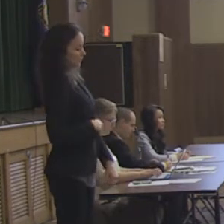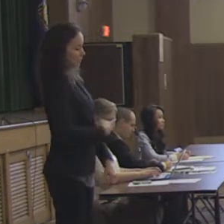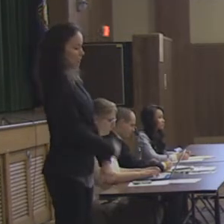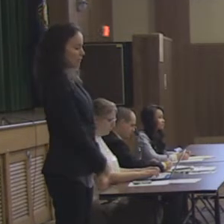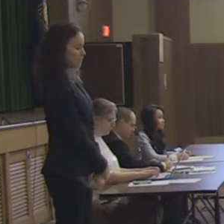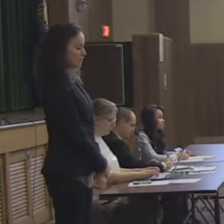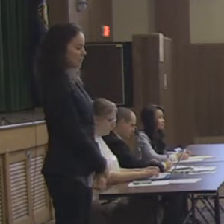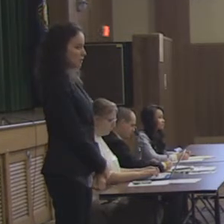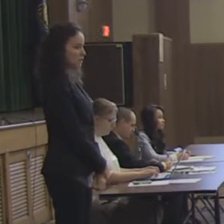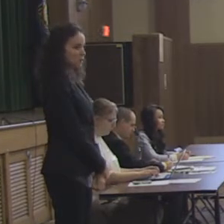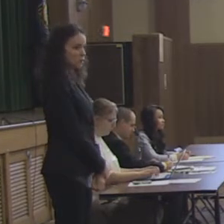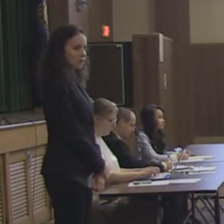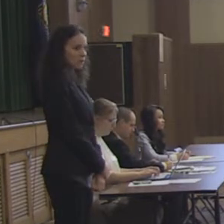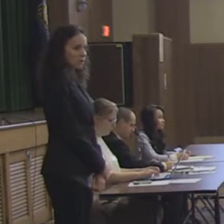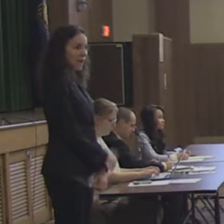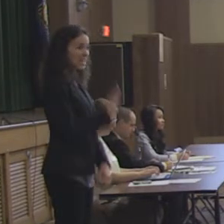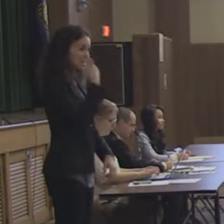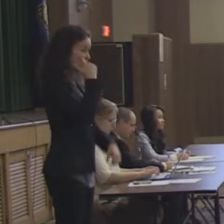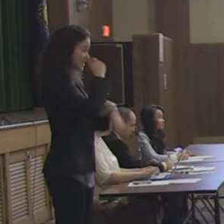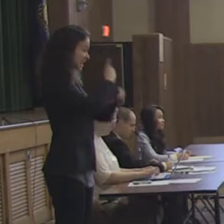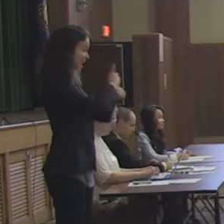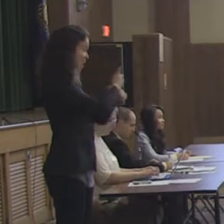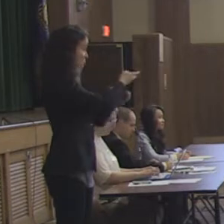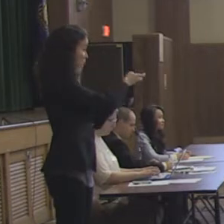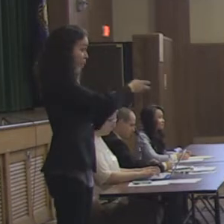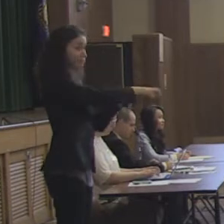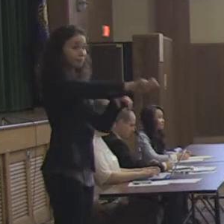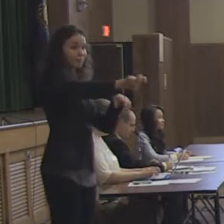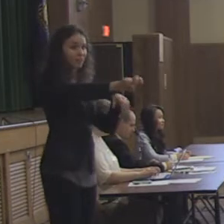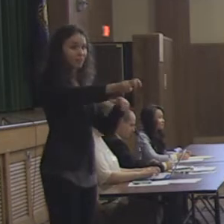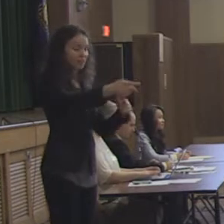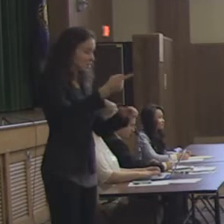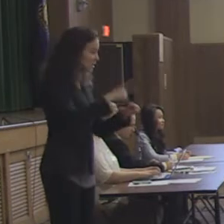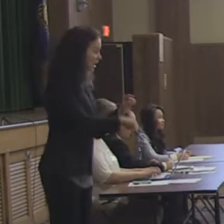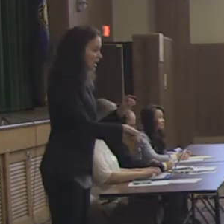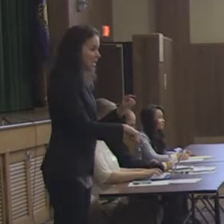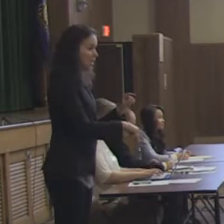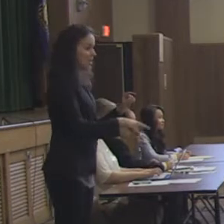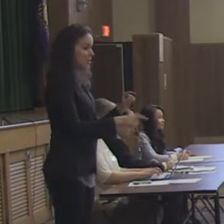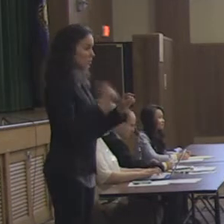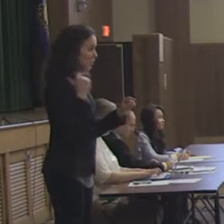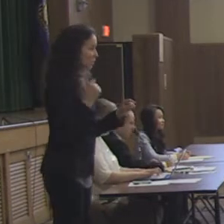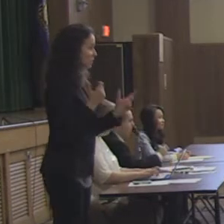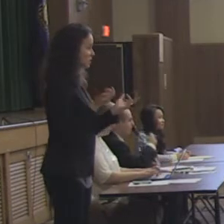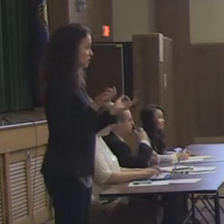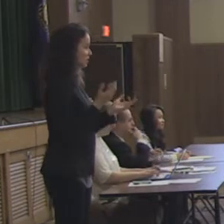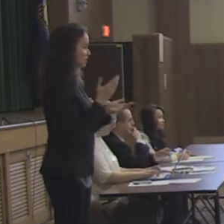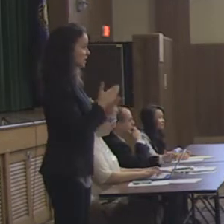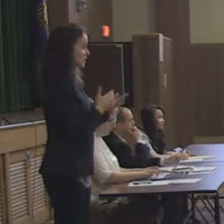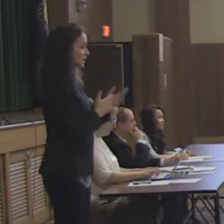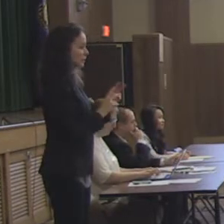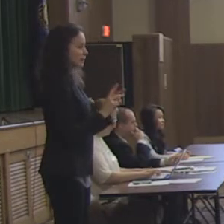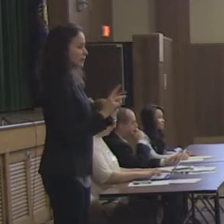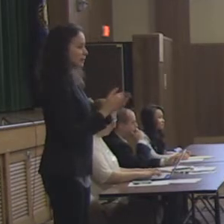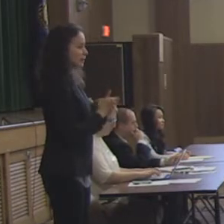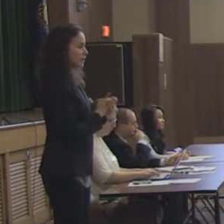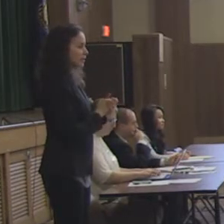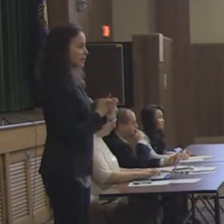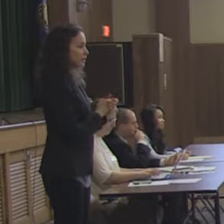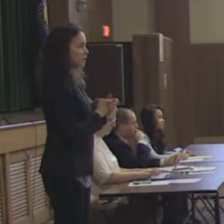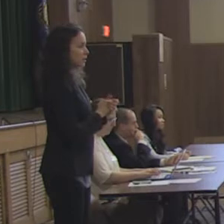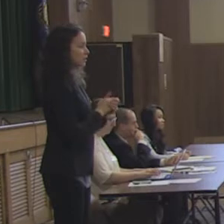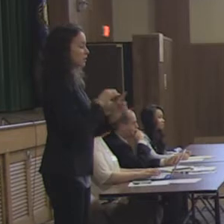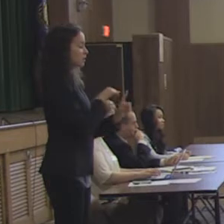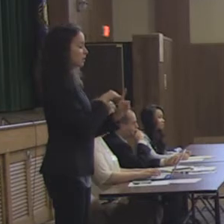I just coordinate all this. I can't even get them there. I take care of people who were kicked out of